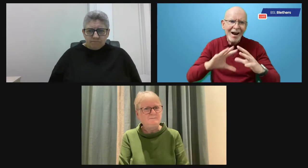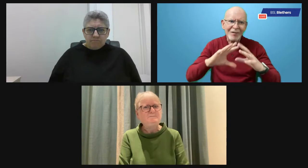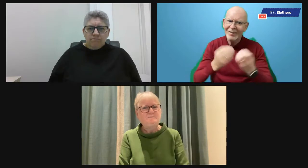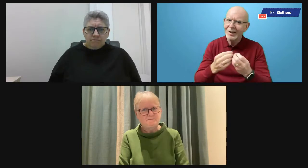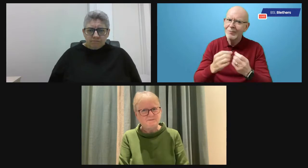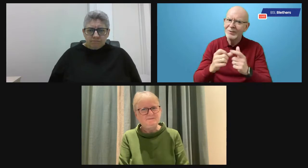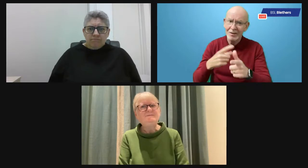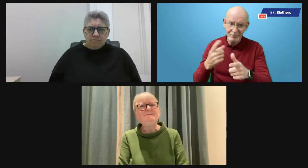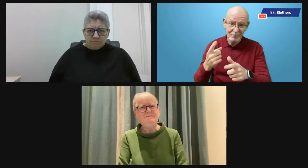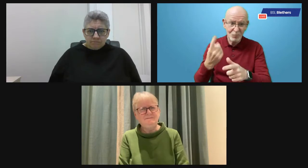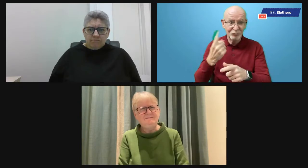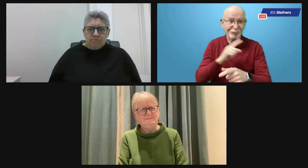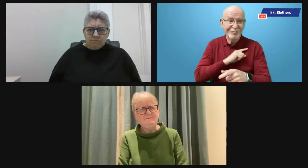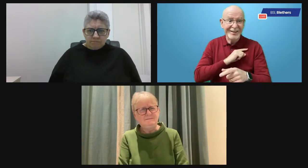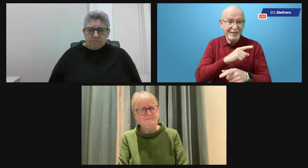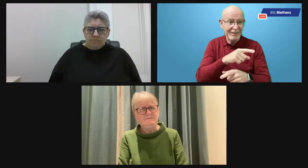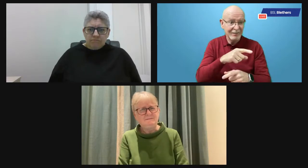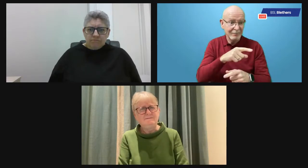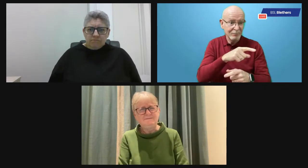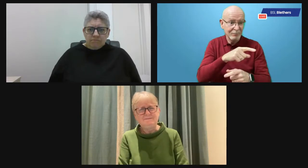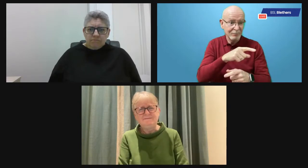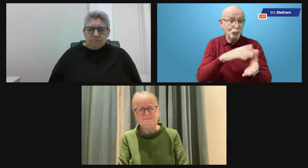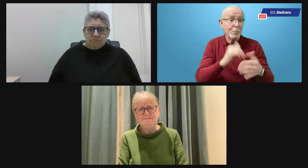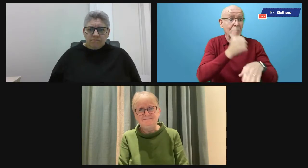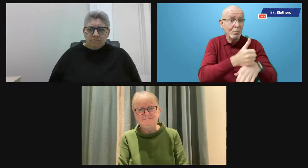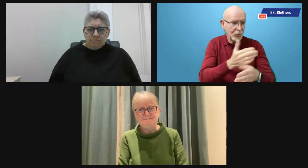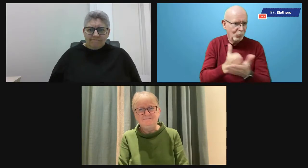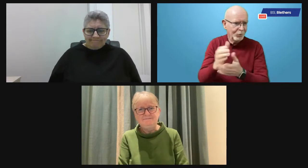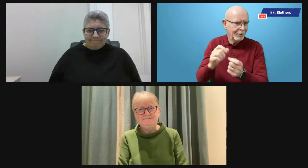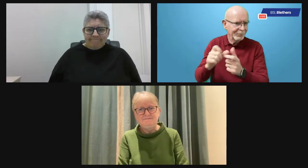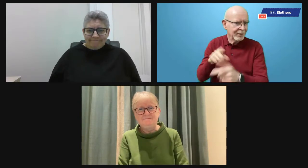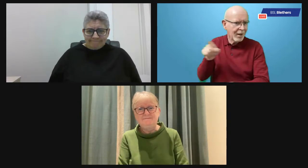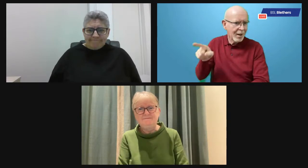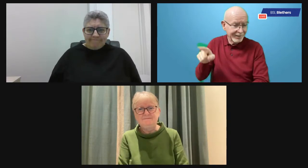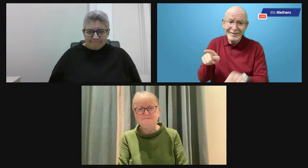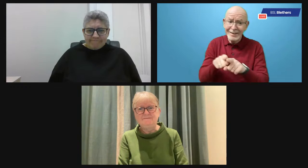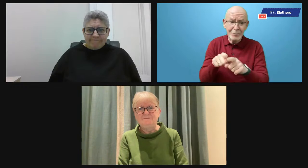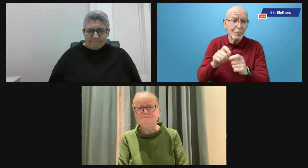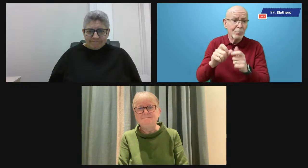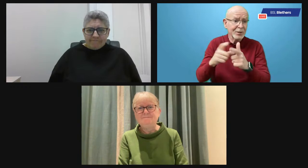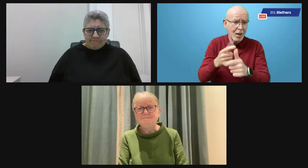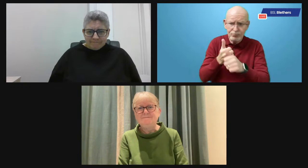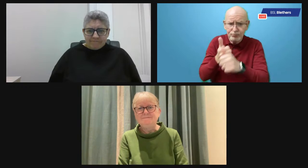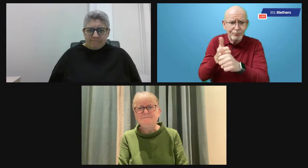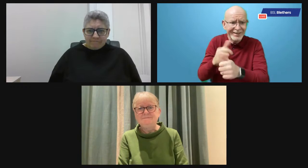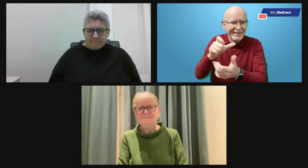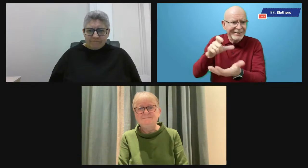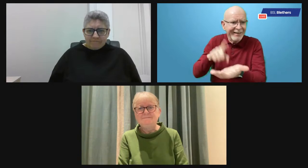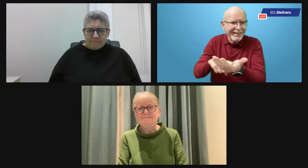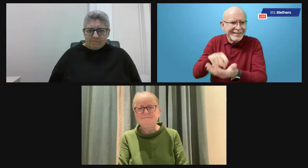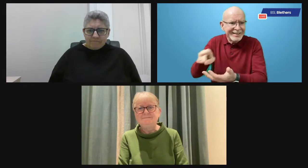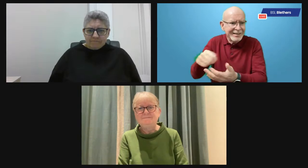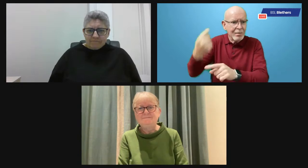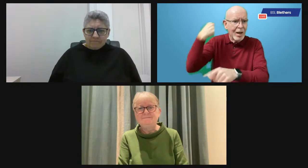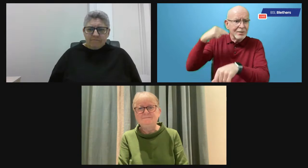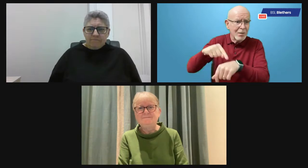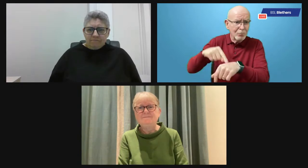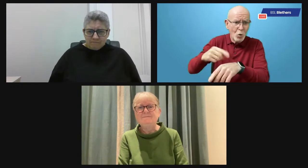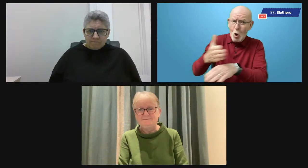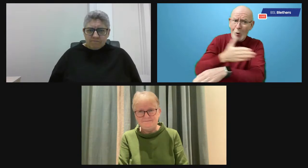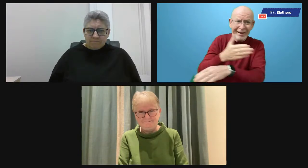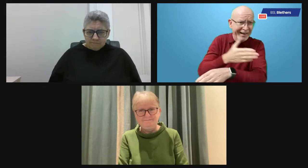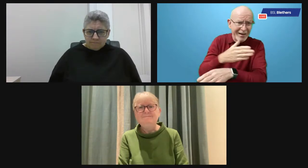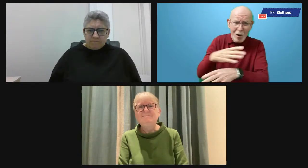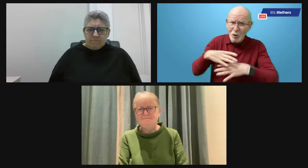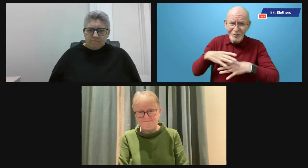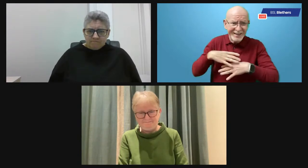very, very involved in teaching, and that was one of the reasons that we set up the association. It was really through the support